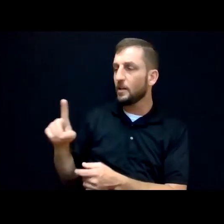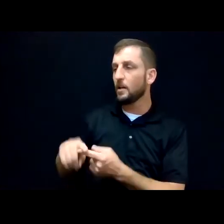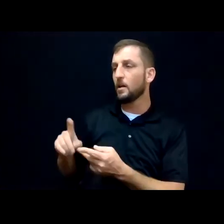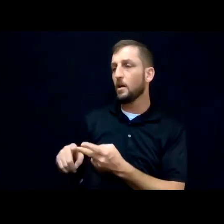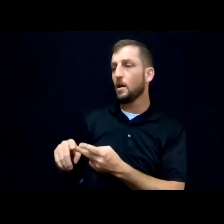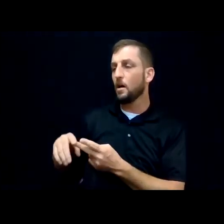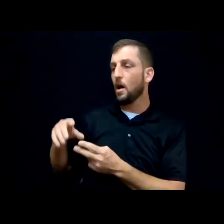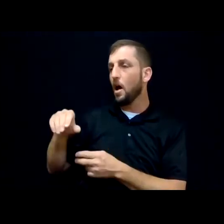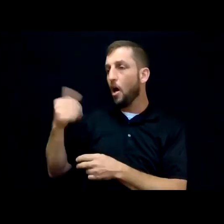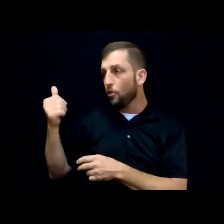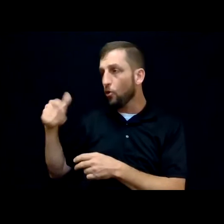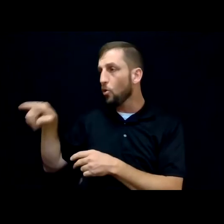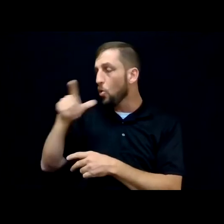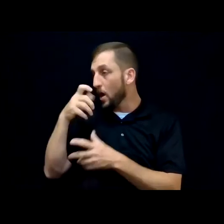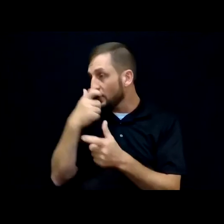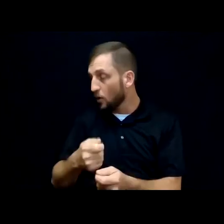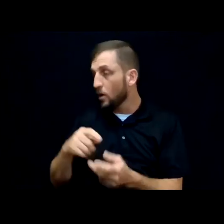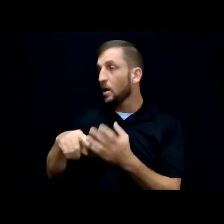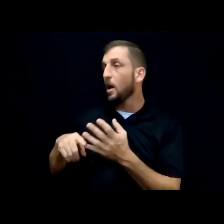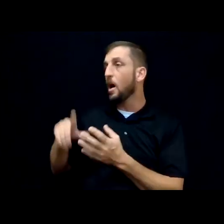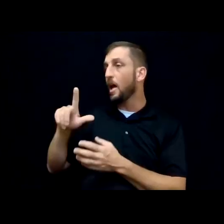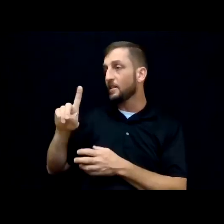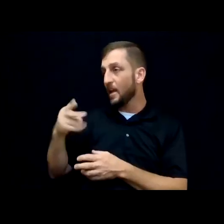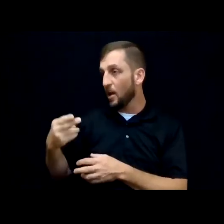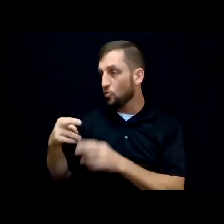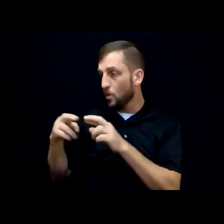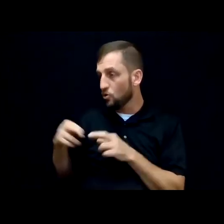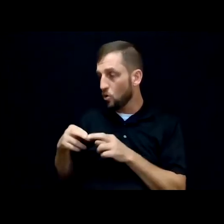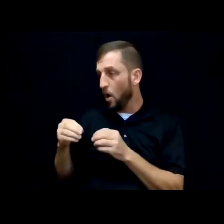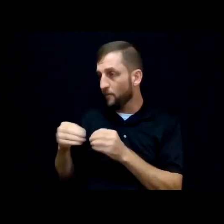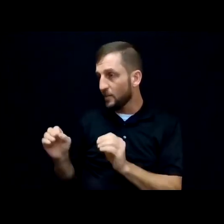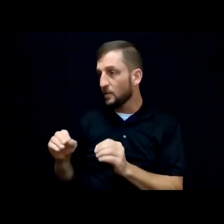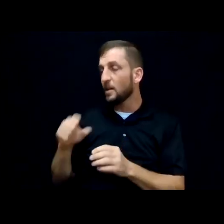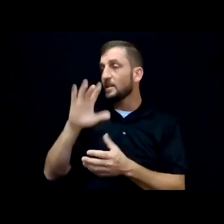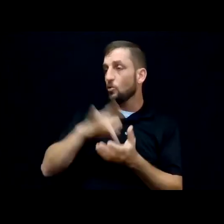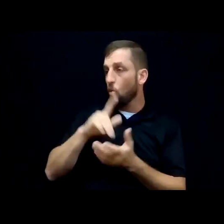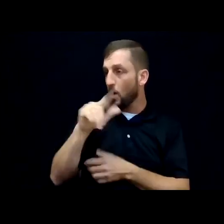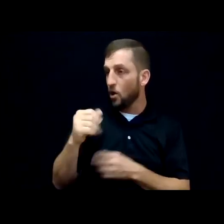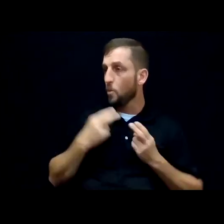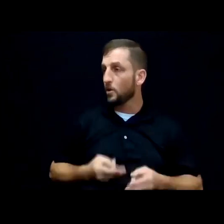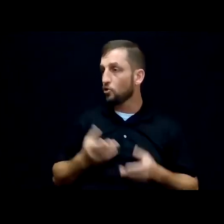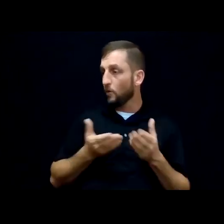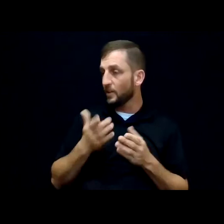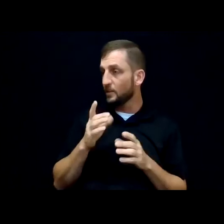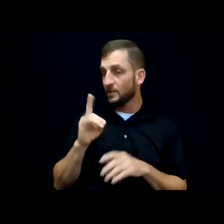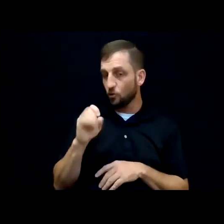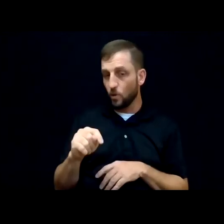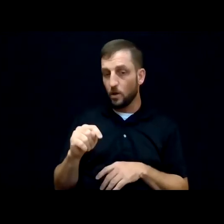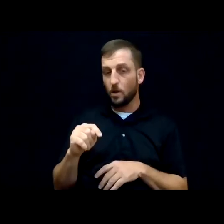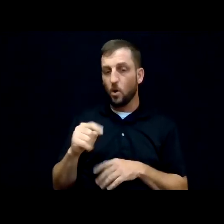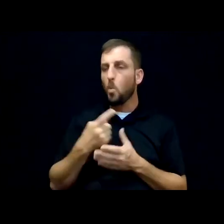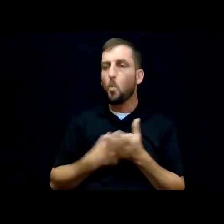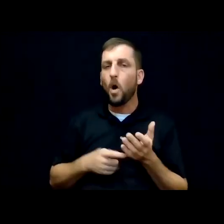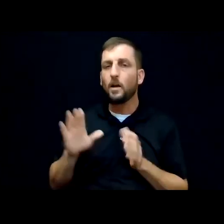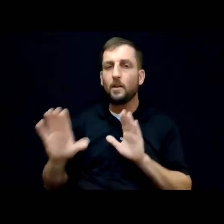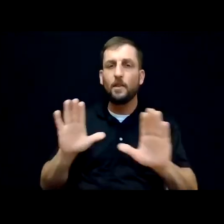office and our regional, the Central Louisiana Human Services District, on what the challenges are facing